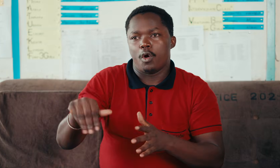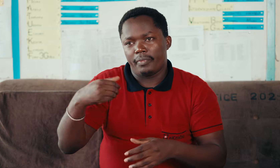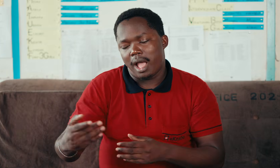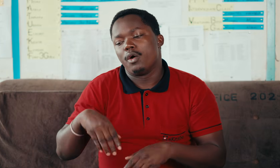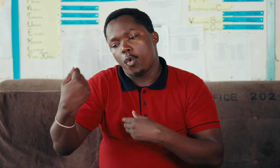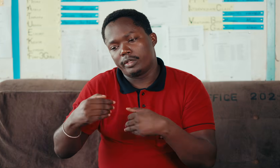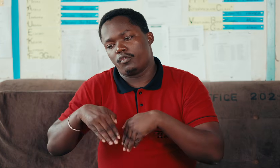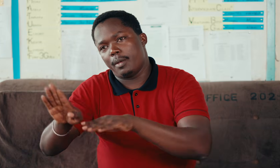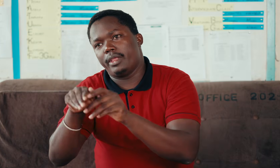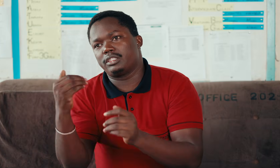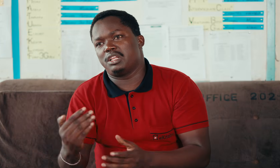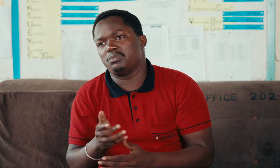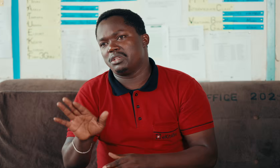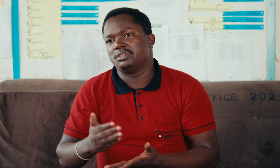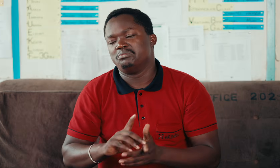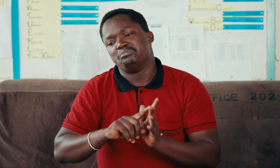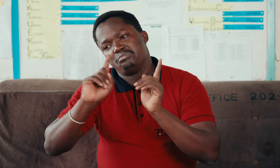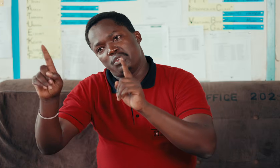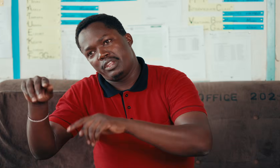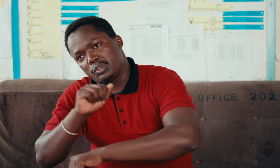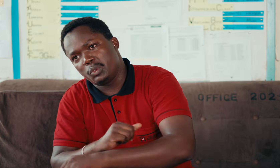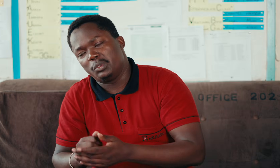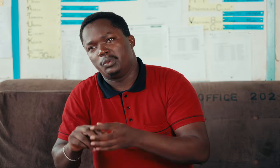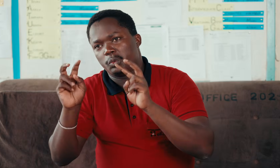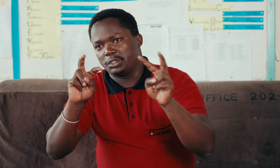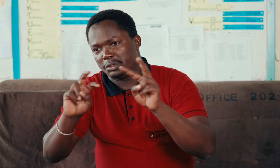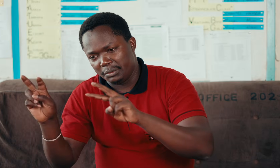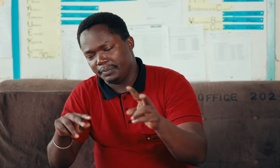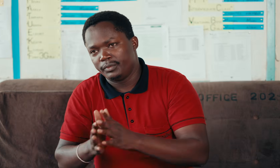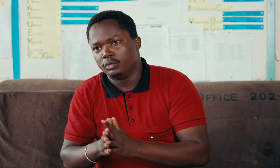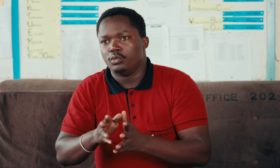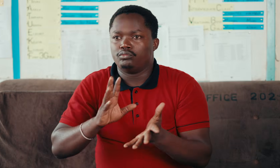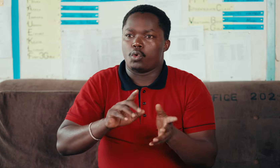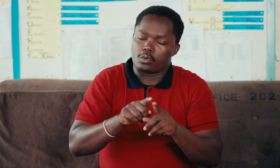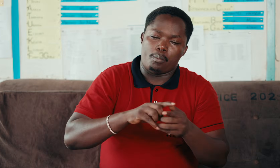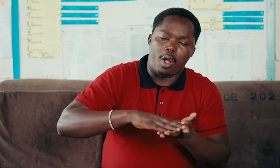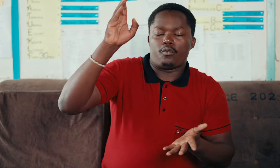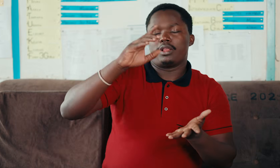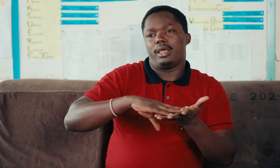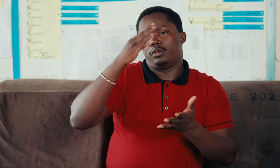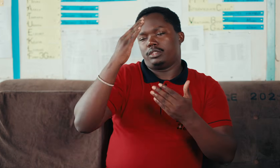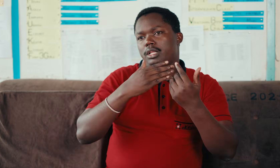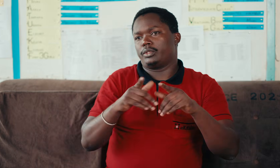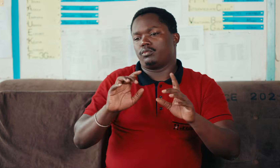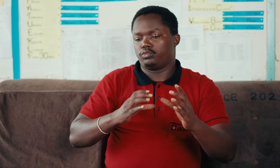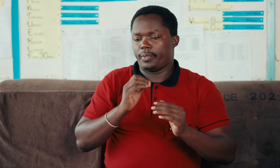can lead you to a school if you do not know where exactly to find one. So also attend your learners' academic days.